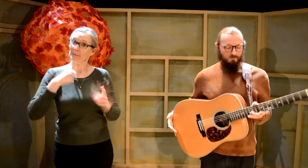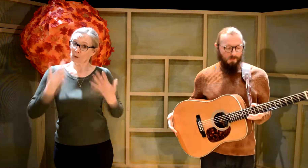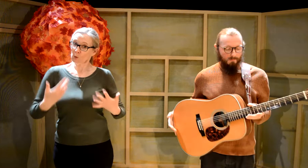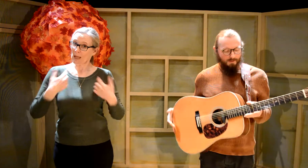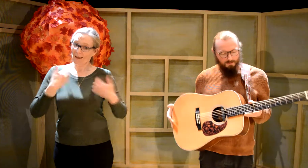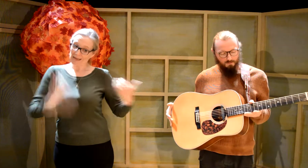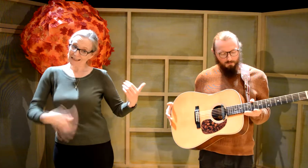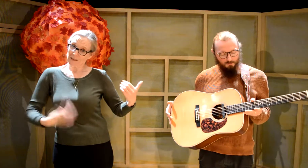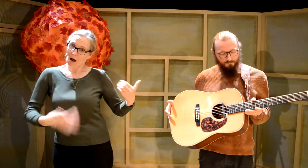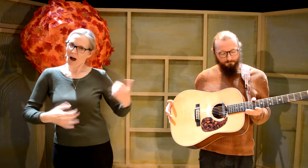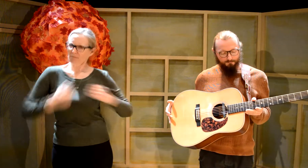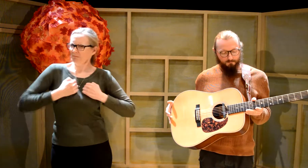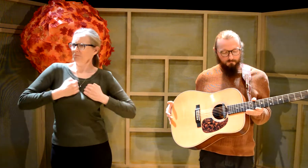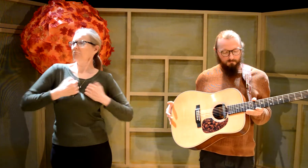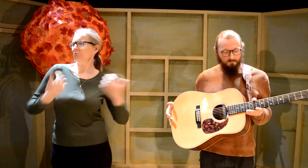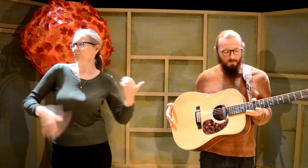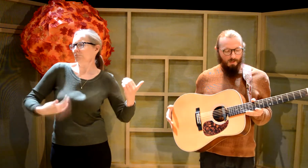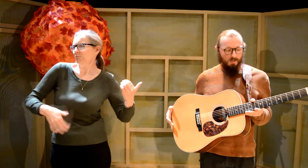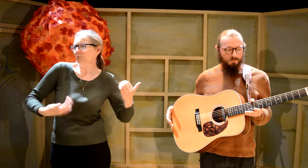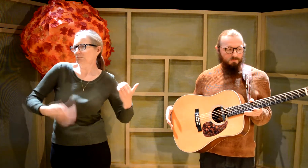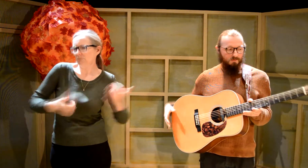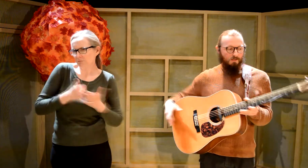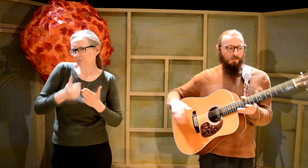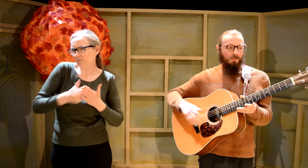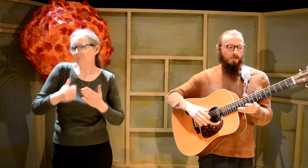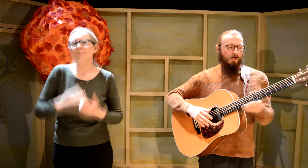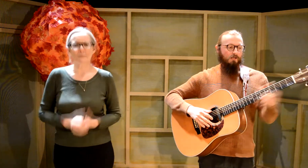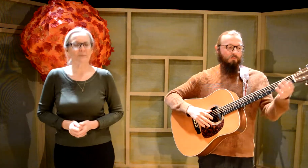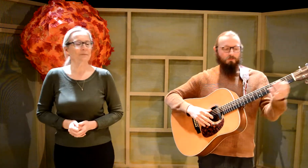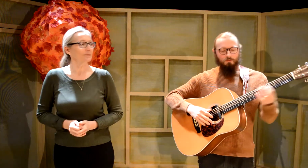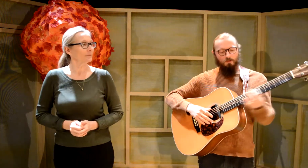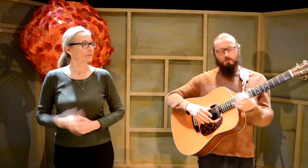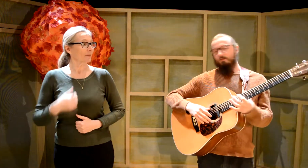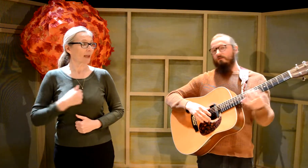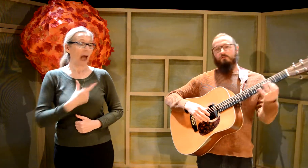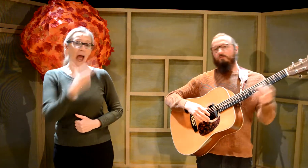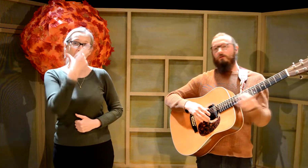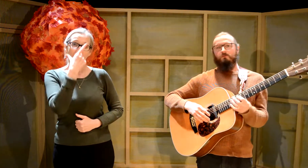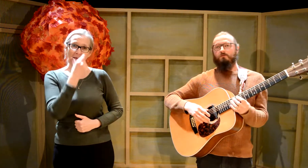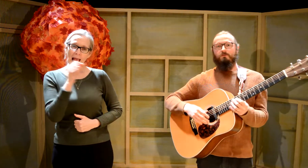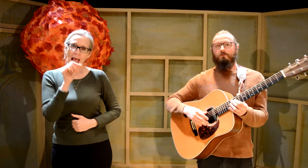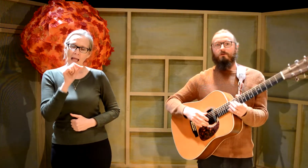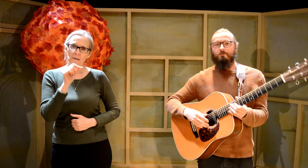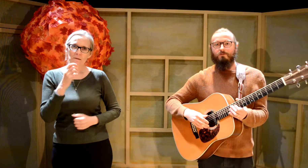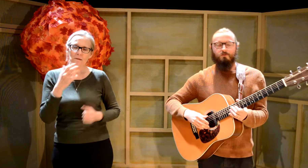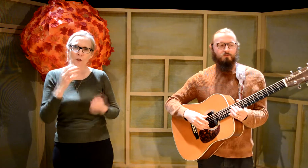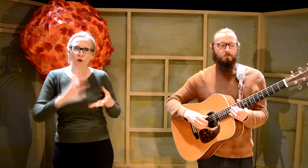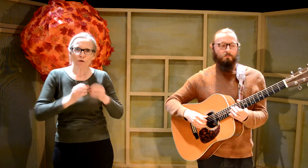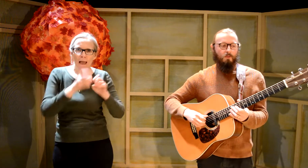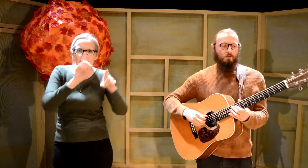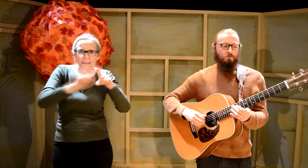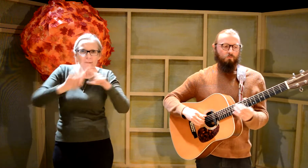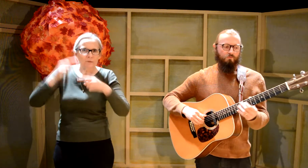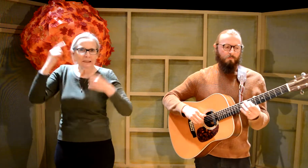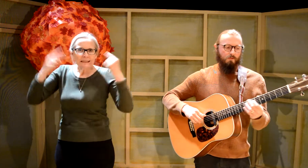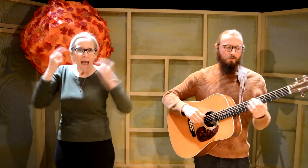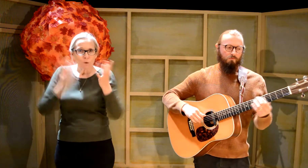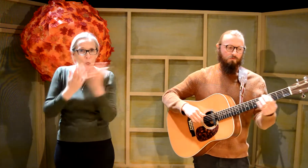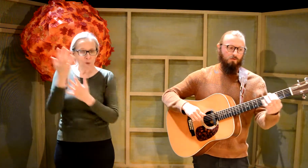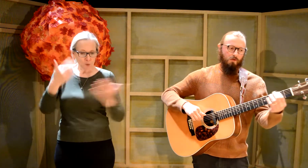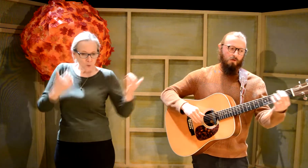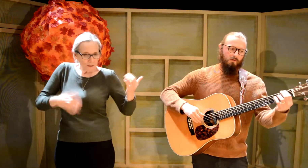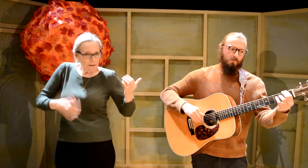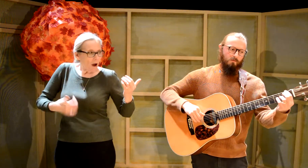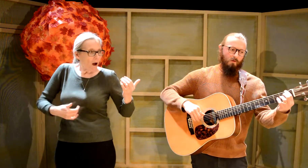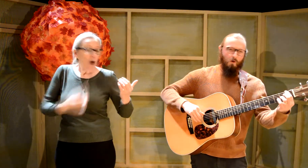today. That's my main instrument. And I can play lots of different notes on this instrument. Some of my